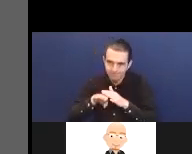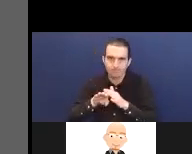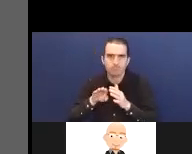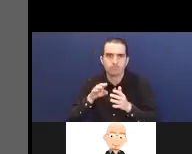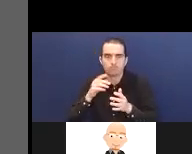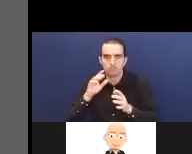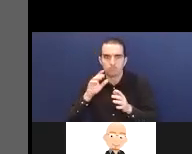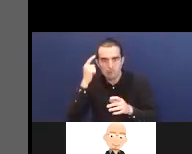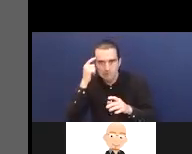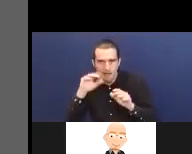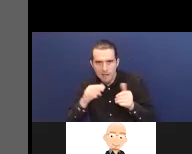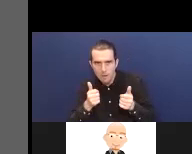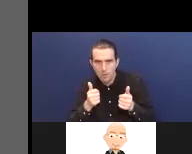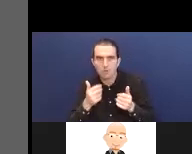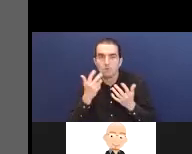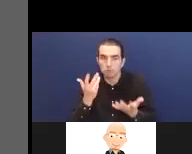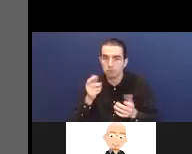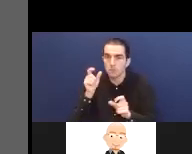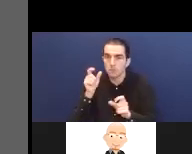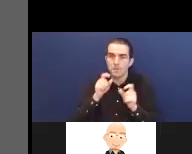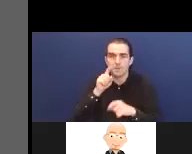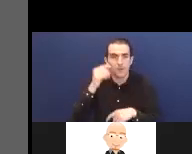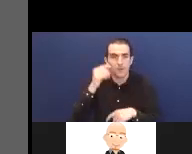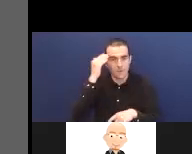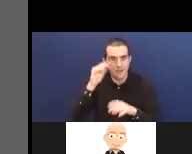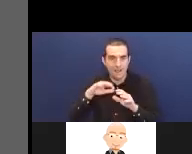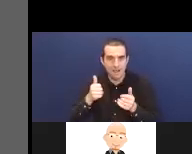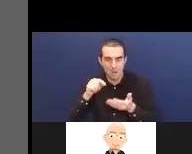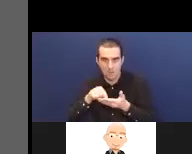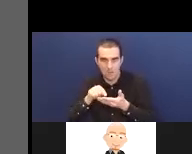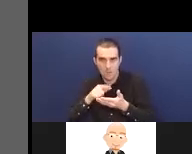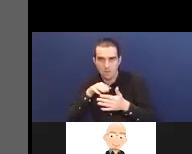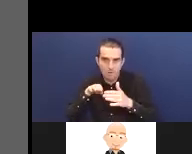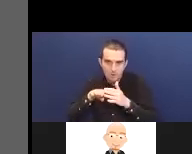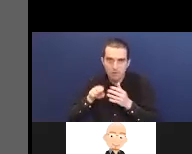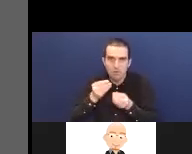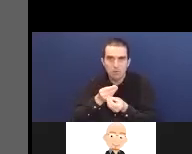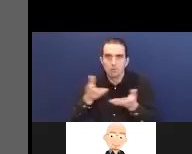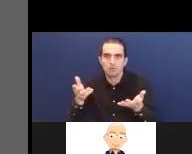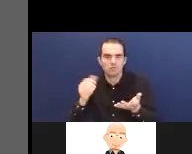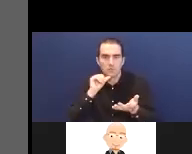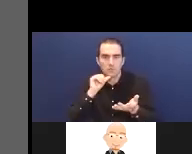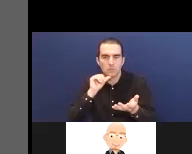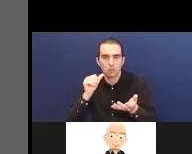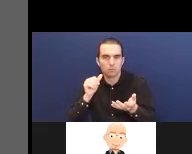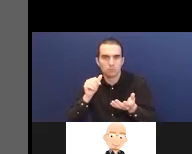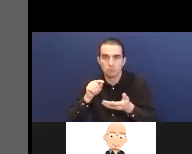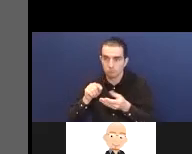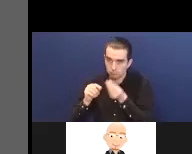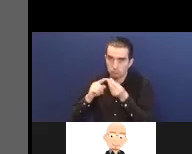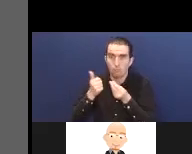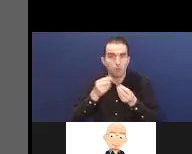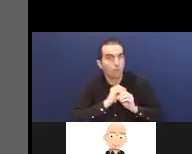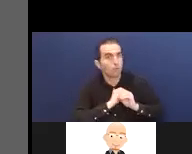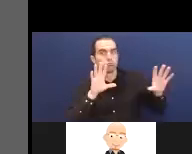important for their own security, so that those data are not available to share for everybody. And also,